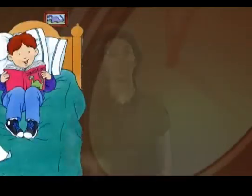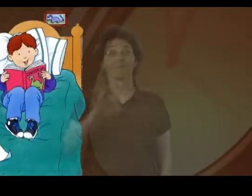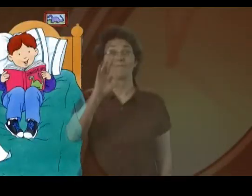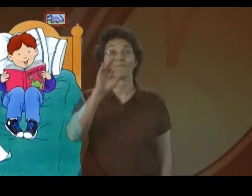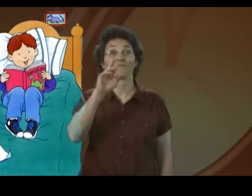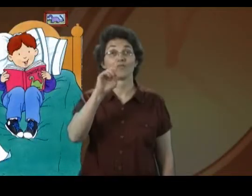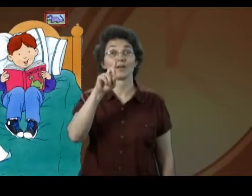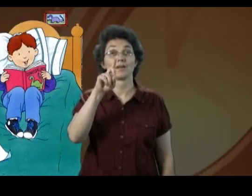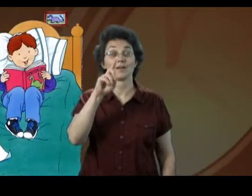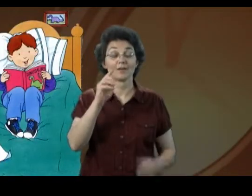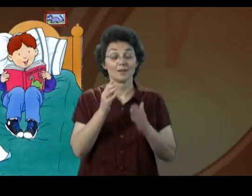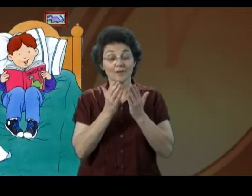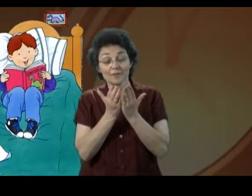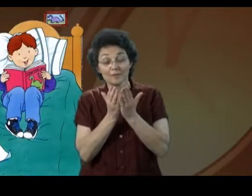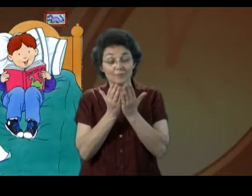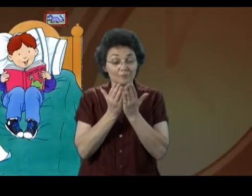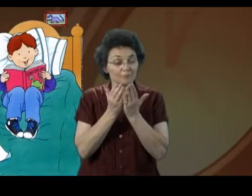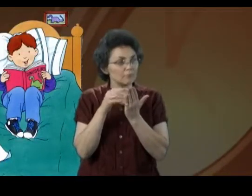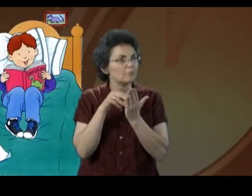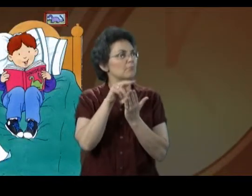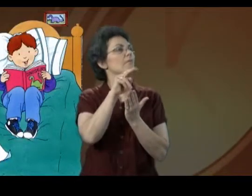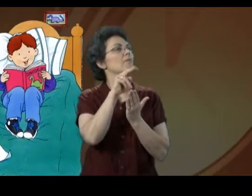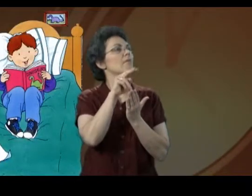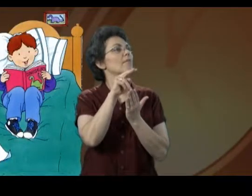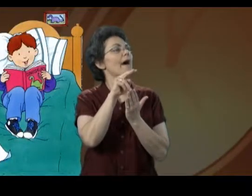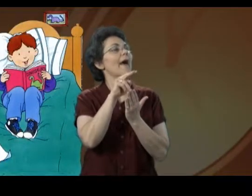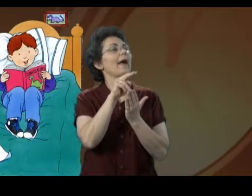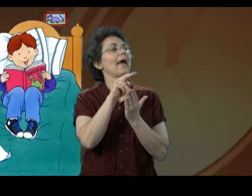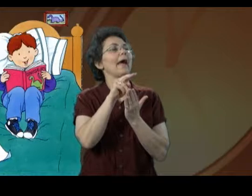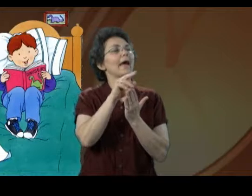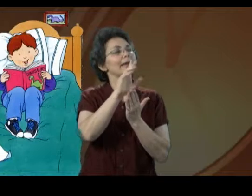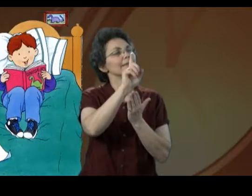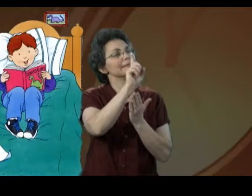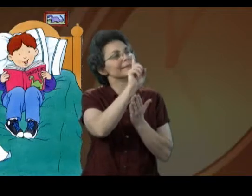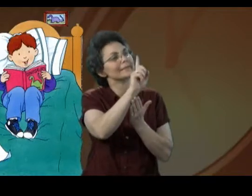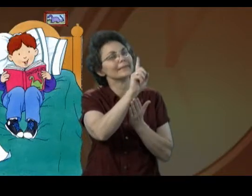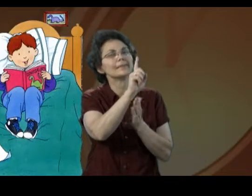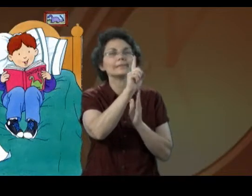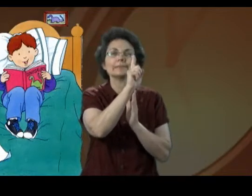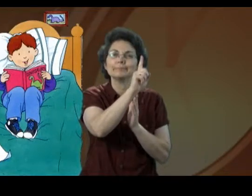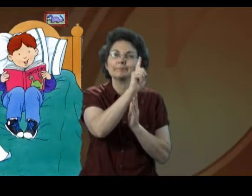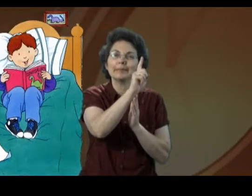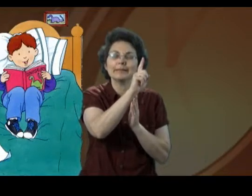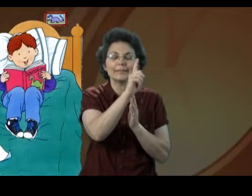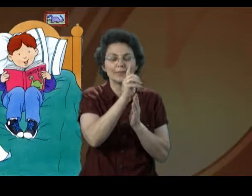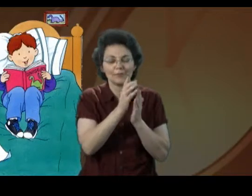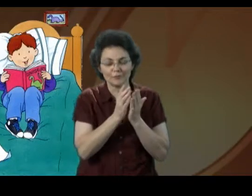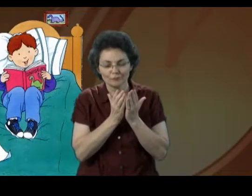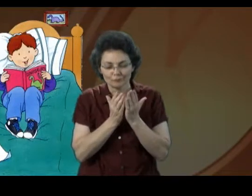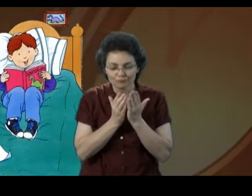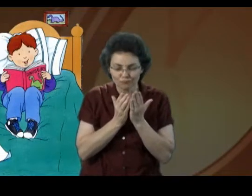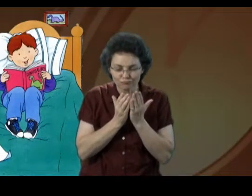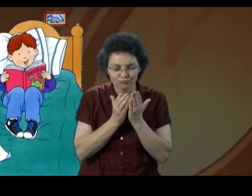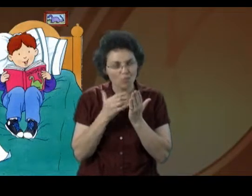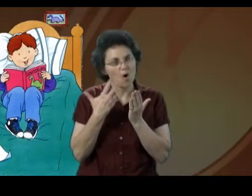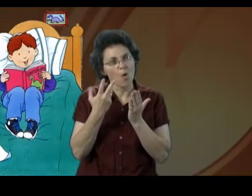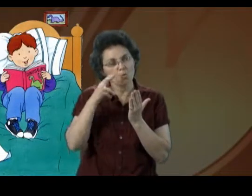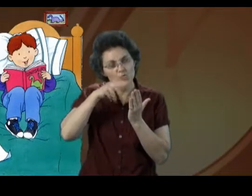Fred looked up from his book. "Just a minute," he said. "I want to read